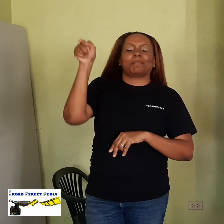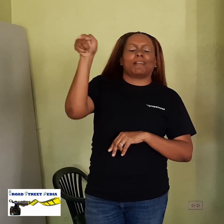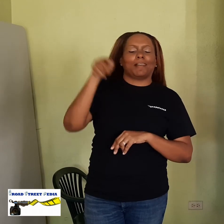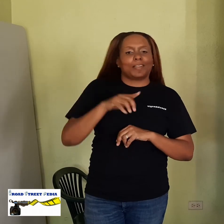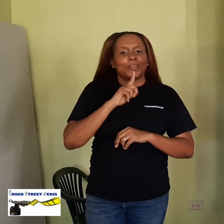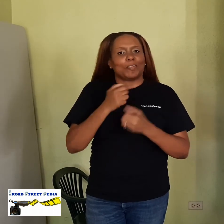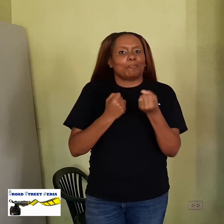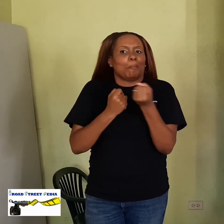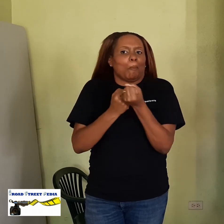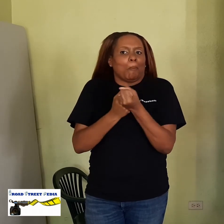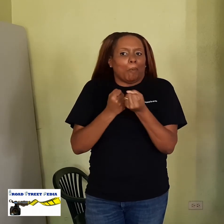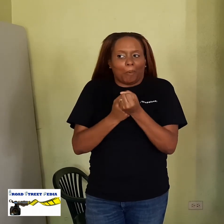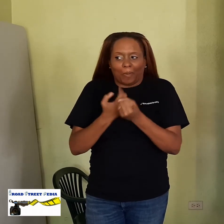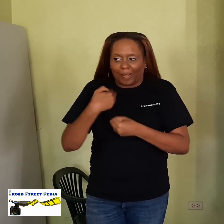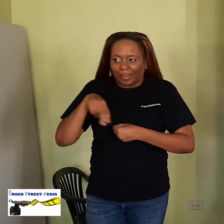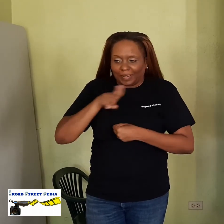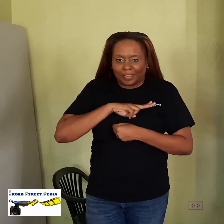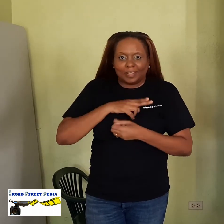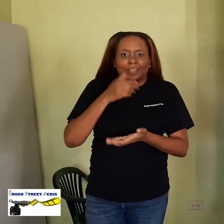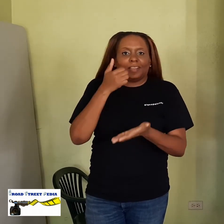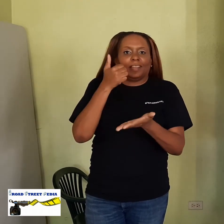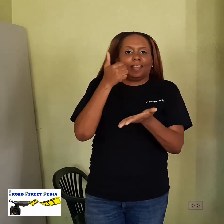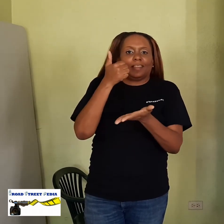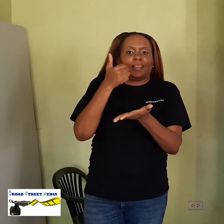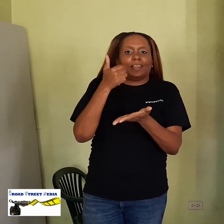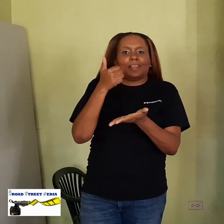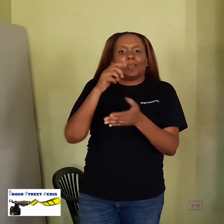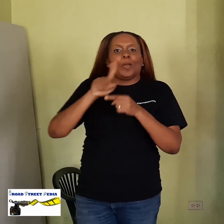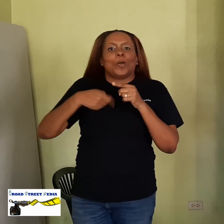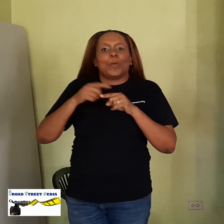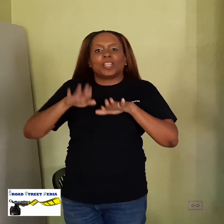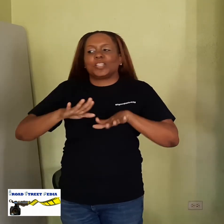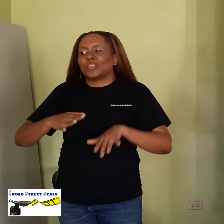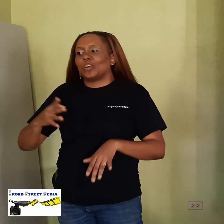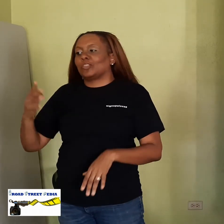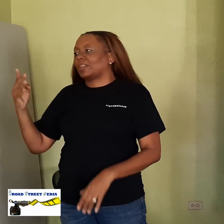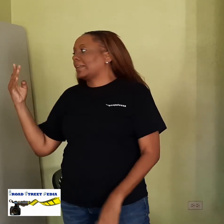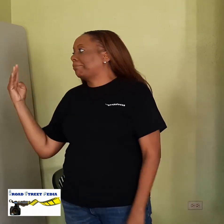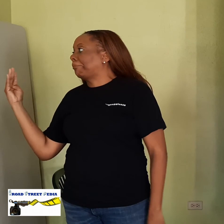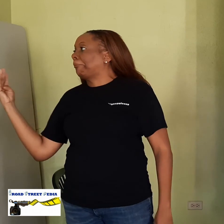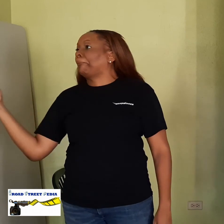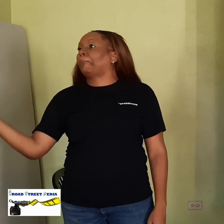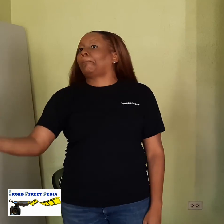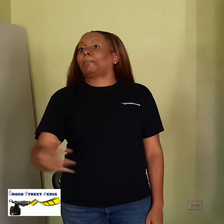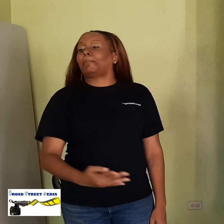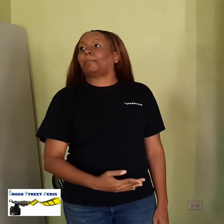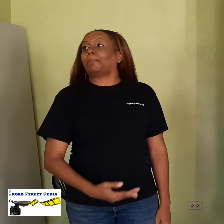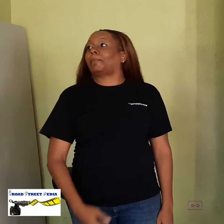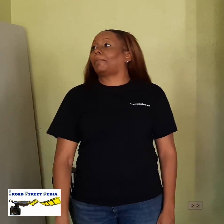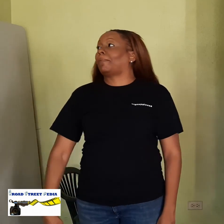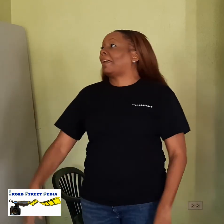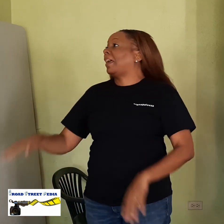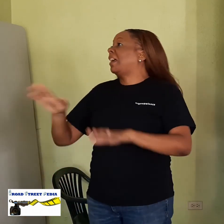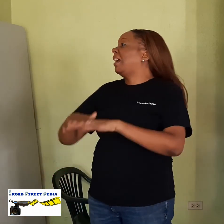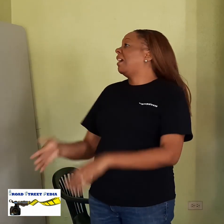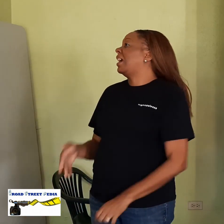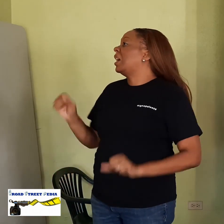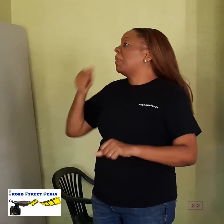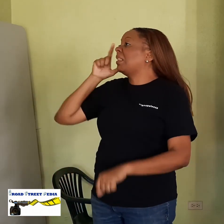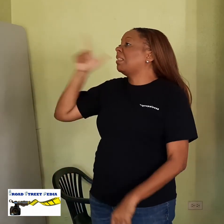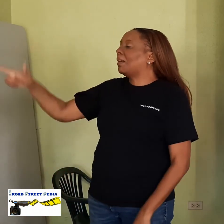so supportive and helping to keep the kids quiet when they come in, because they know that we're here doing something very